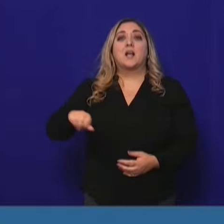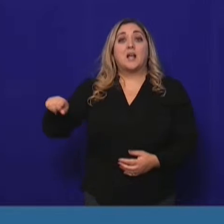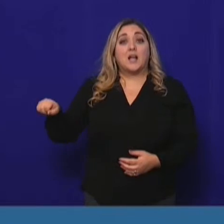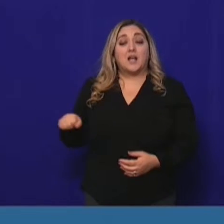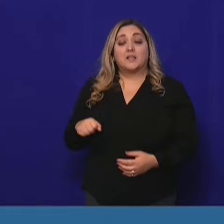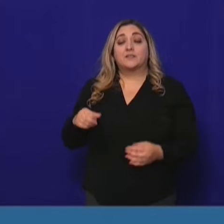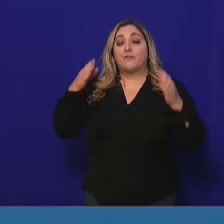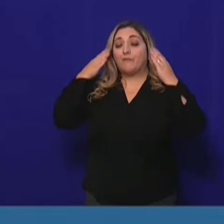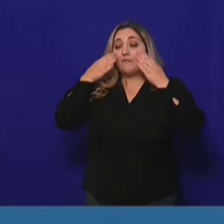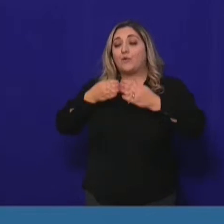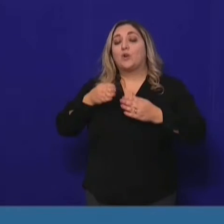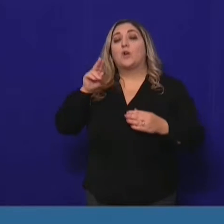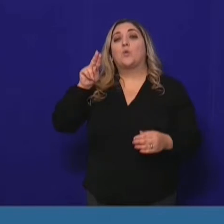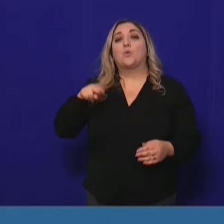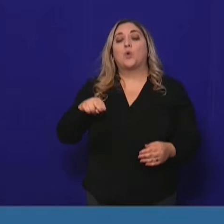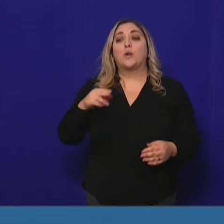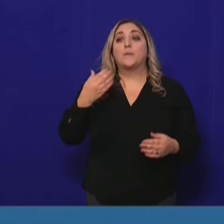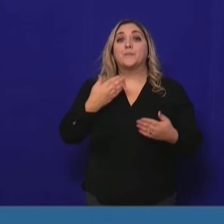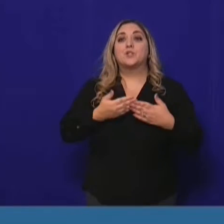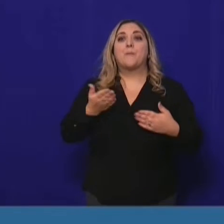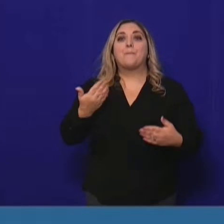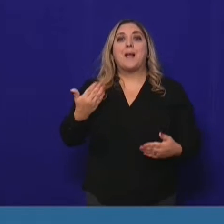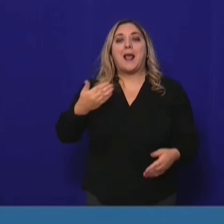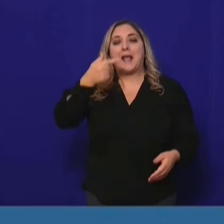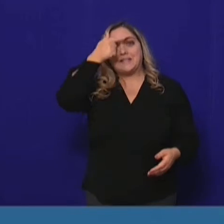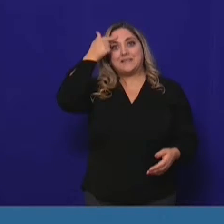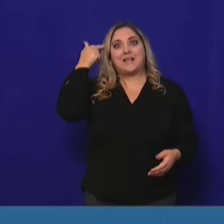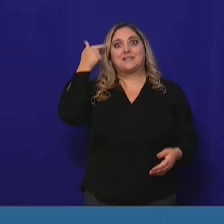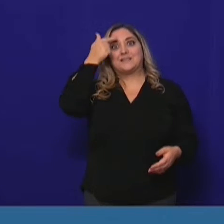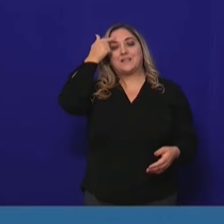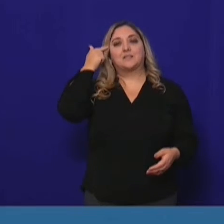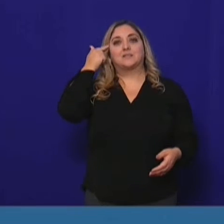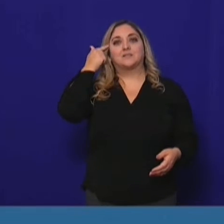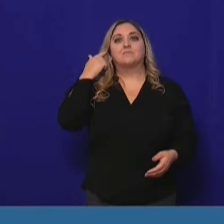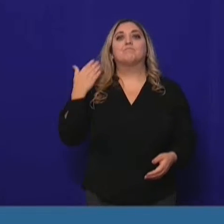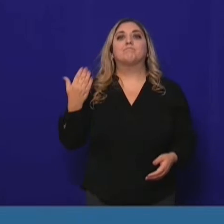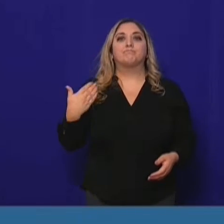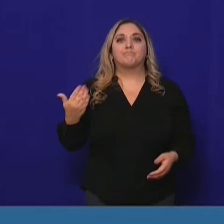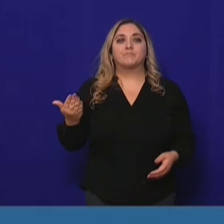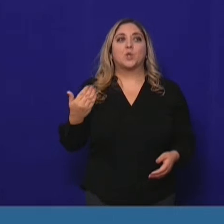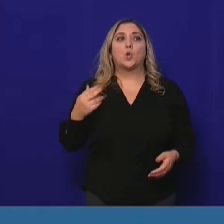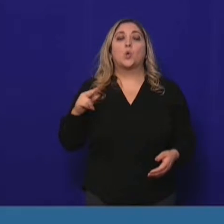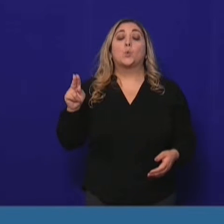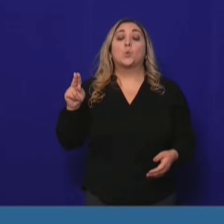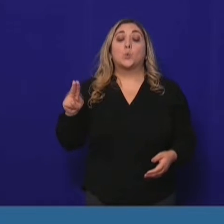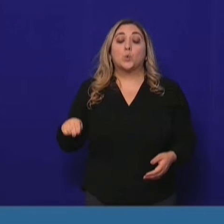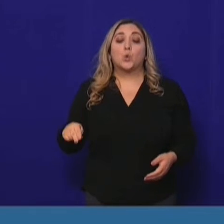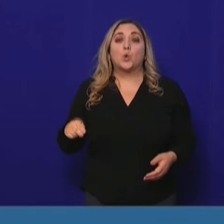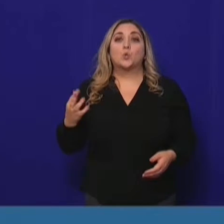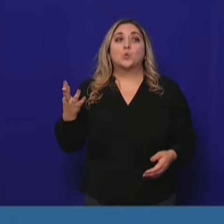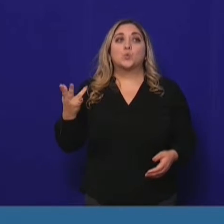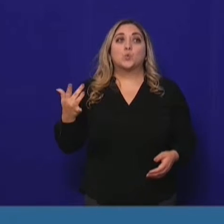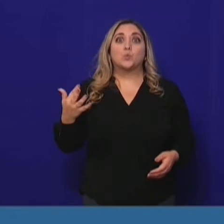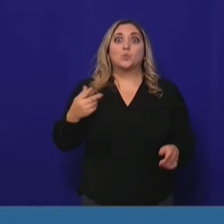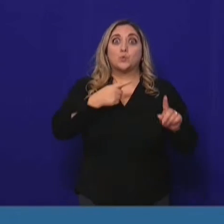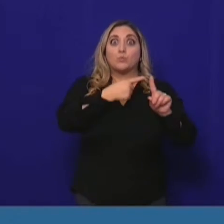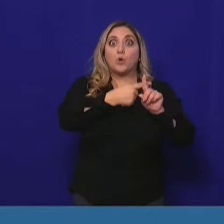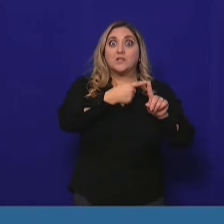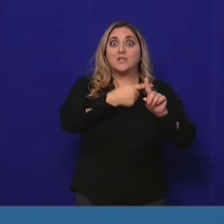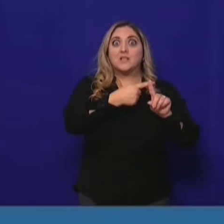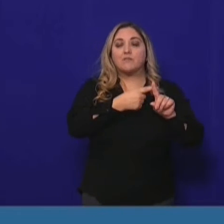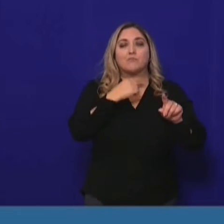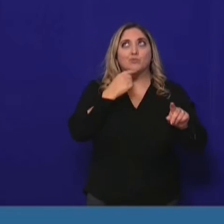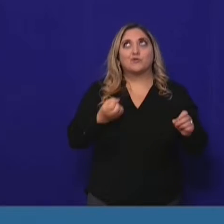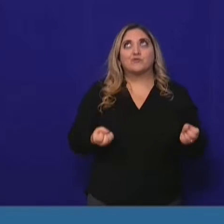mill-bidu ħafna biex nagħmlu t-testijiet u anka li kemm jista' jkun inżommu n-numru ta' każijiet li huma pożittivi kemm jista'